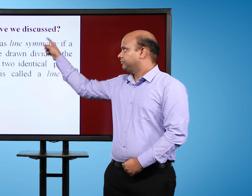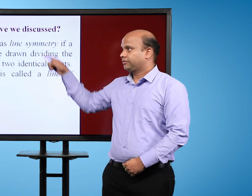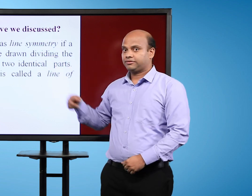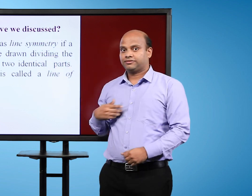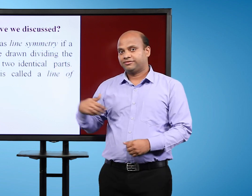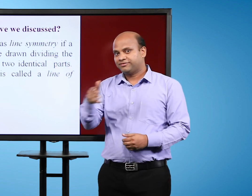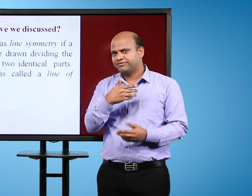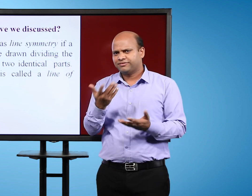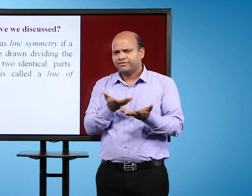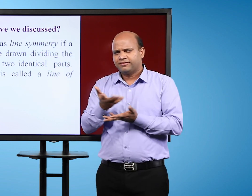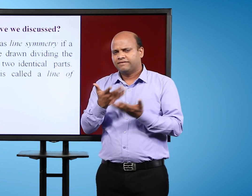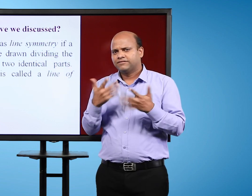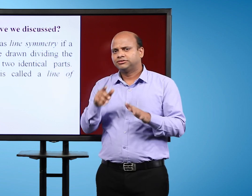What have we discussed?